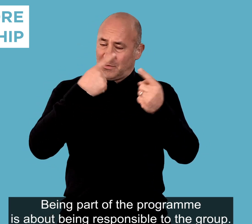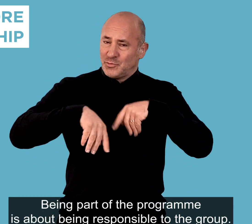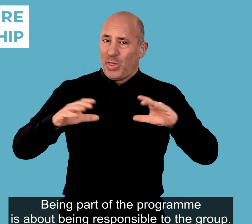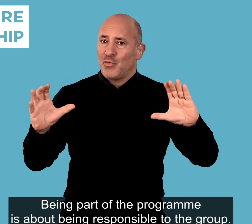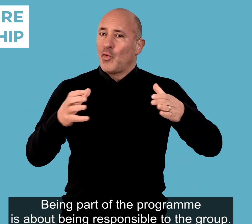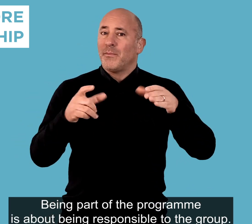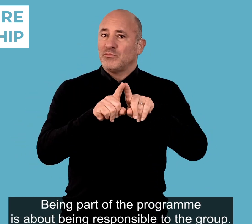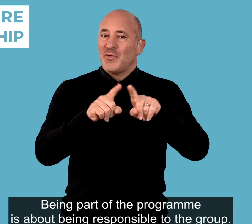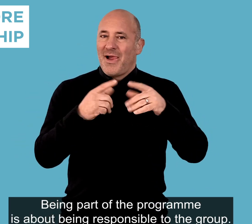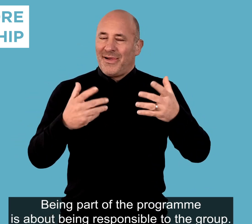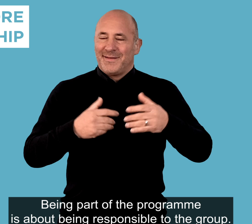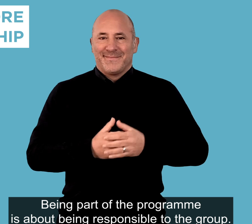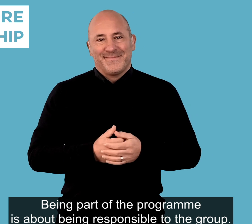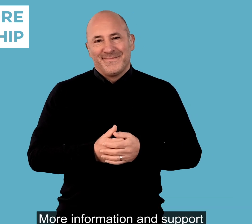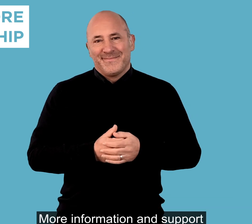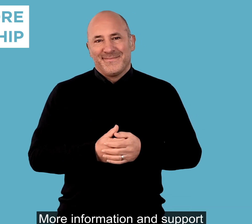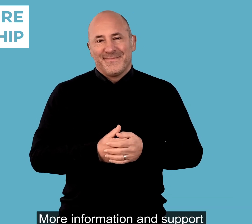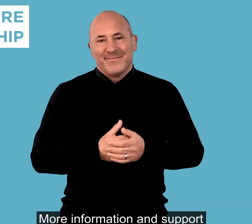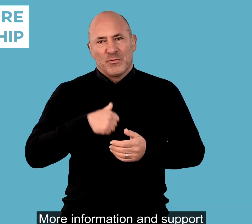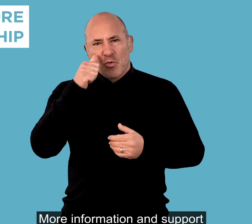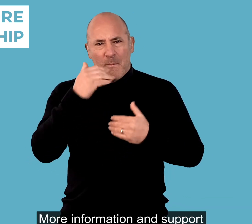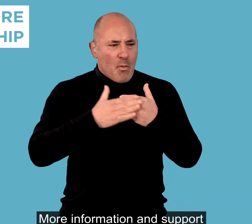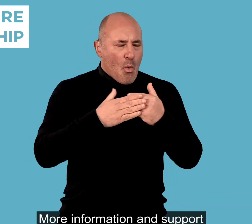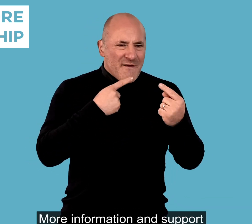responsible to the group More information and support